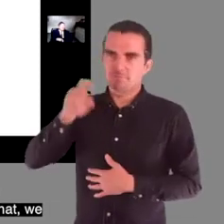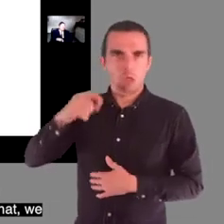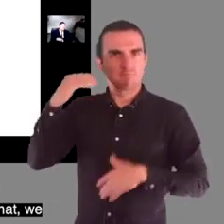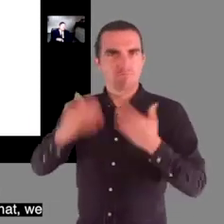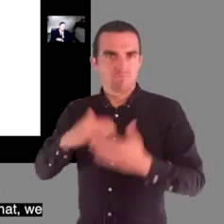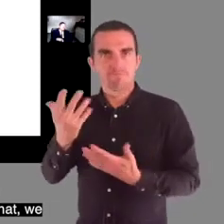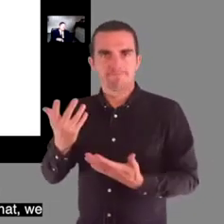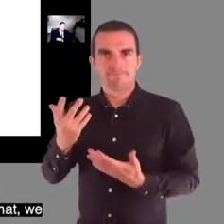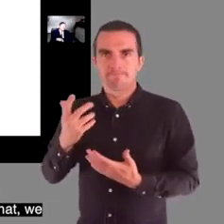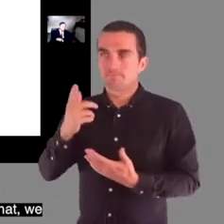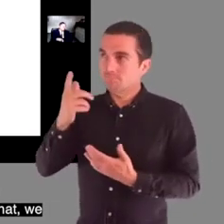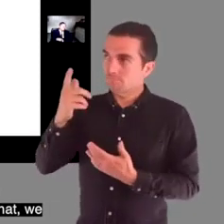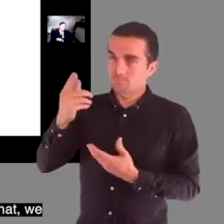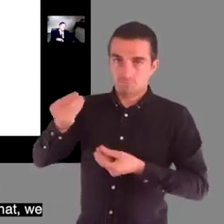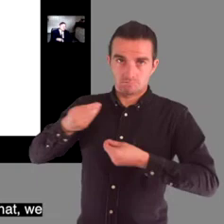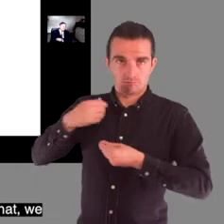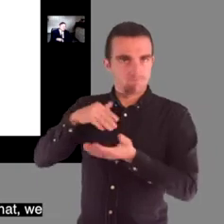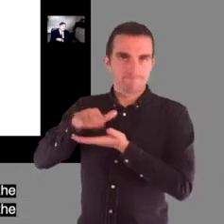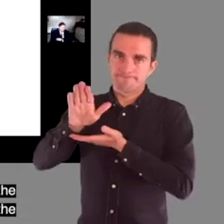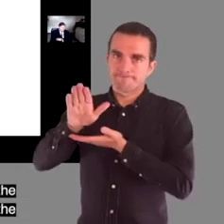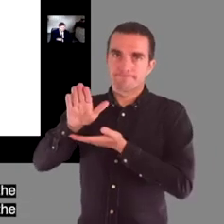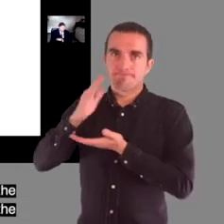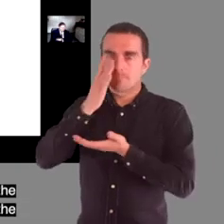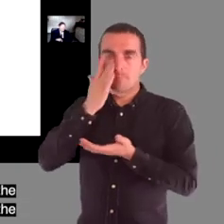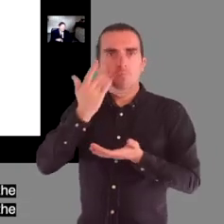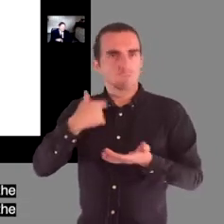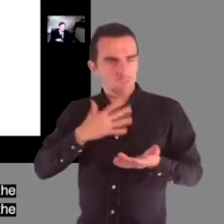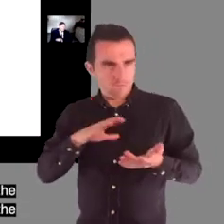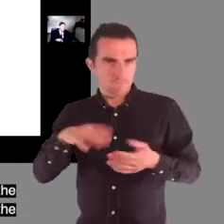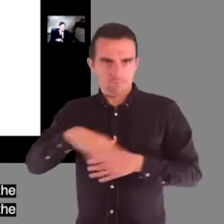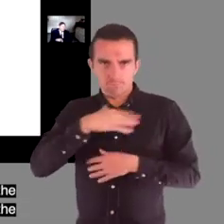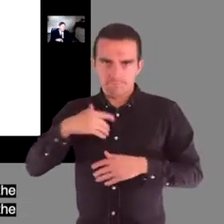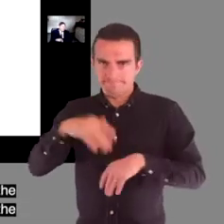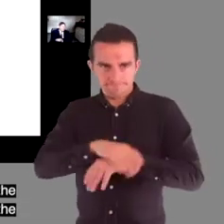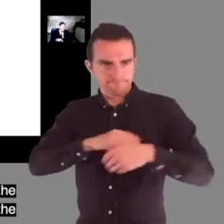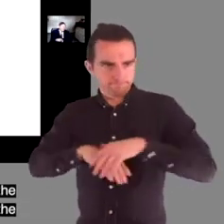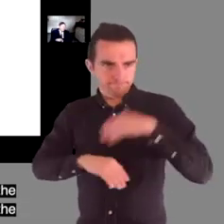had to do that, we rejected the